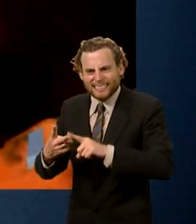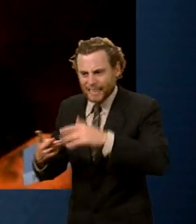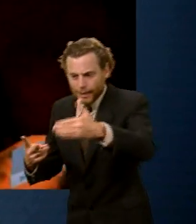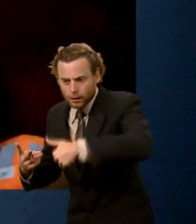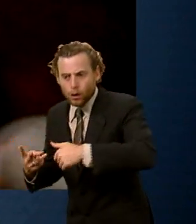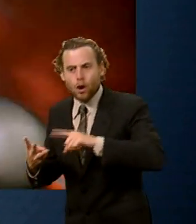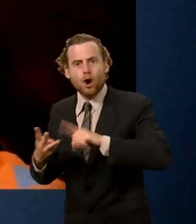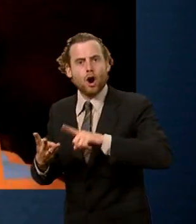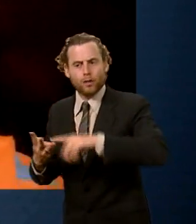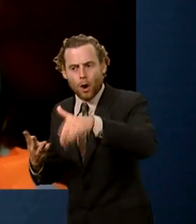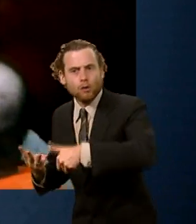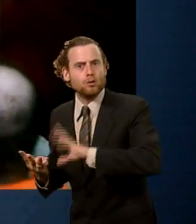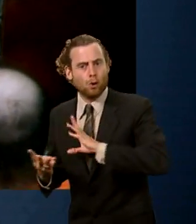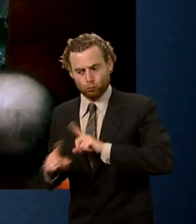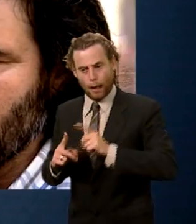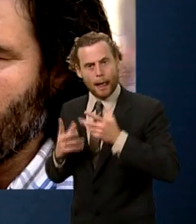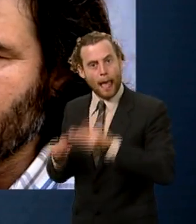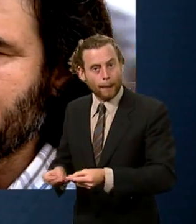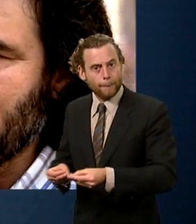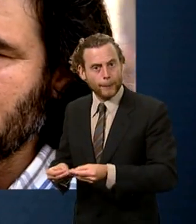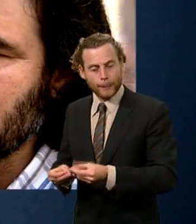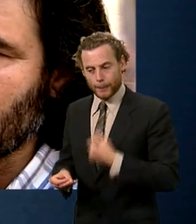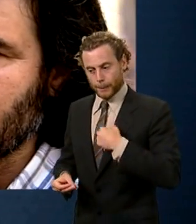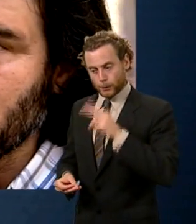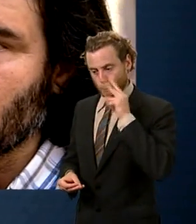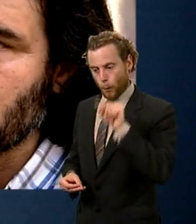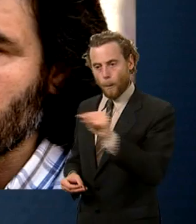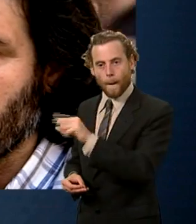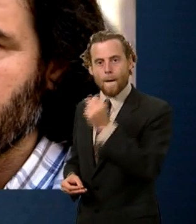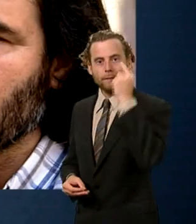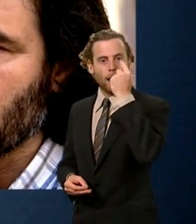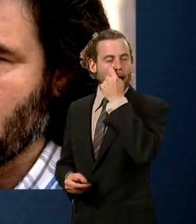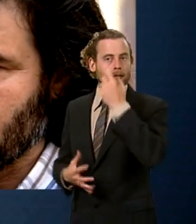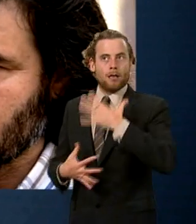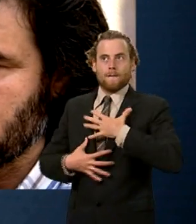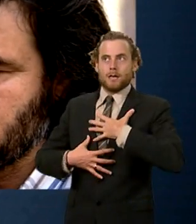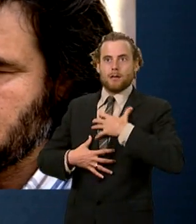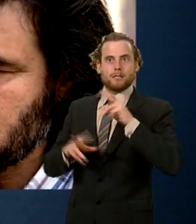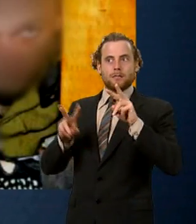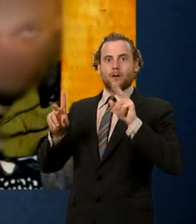third wounded soldier came in. I saw big fear in their eyes.